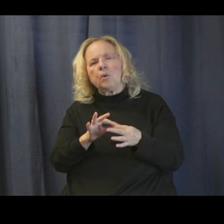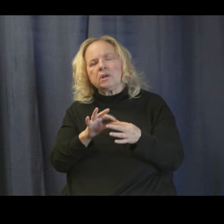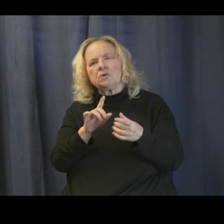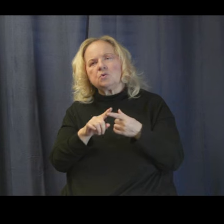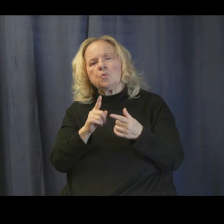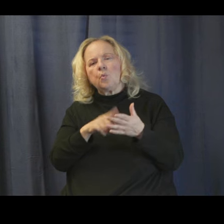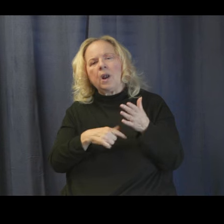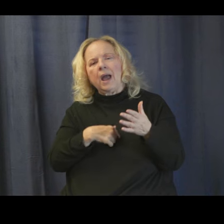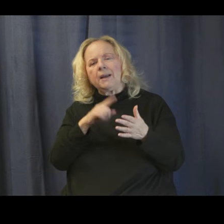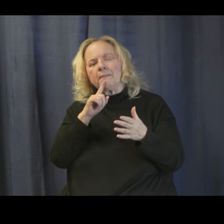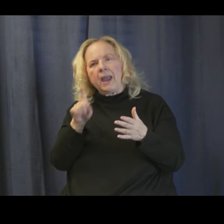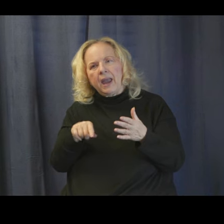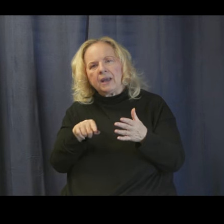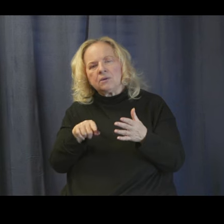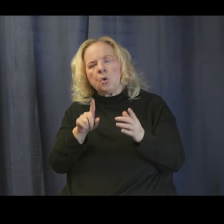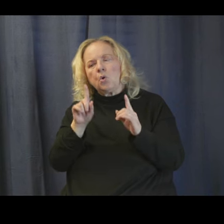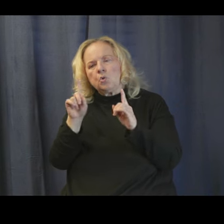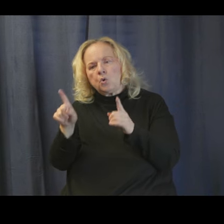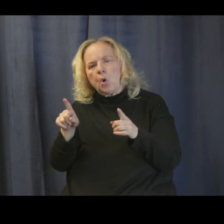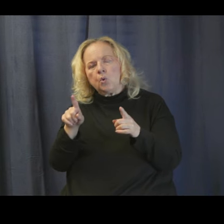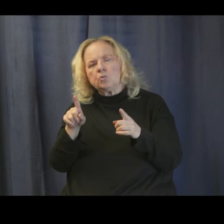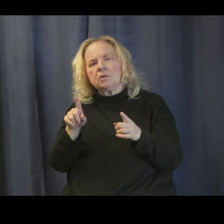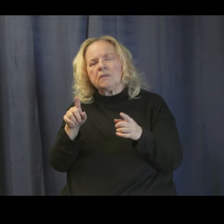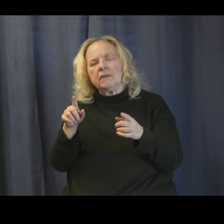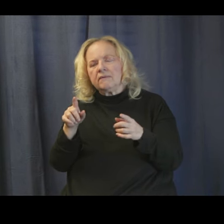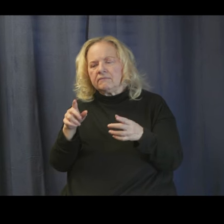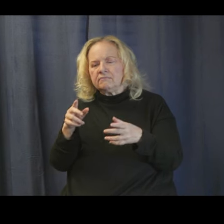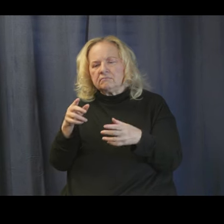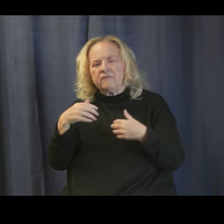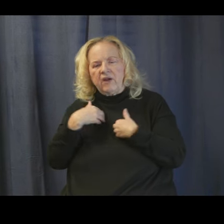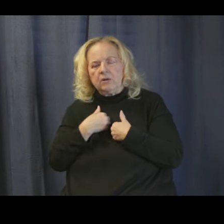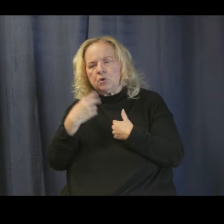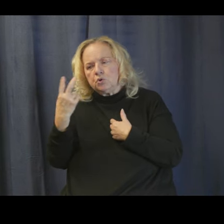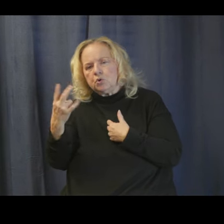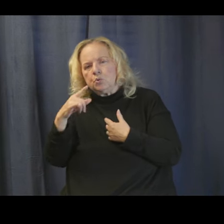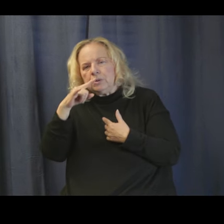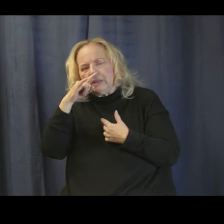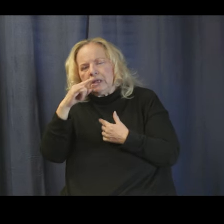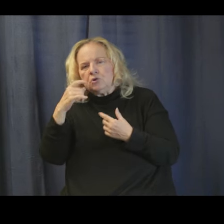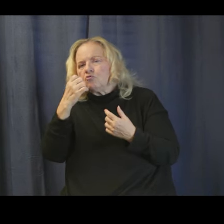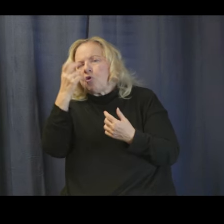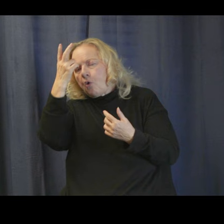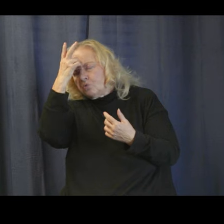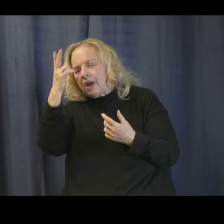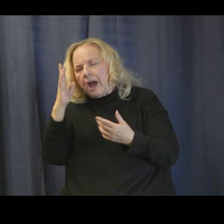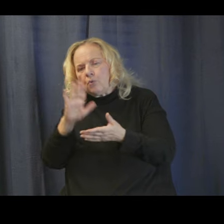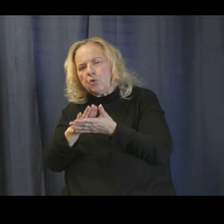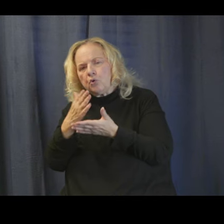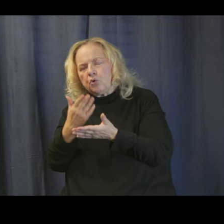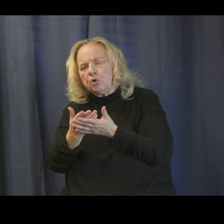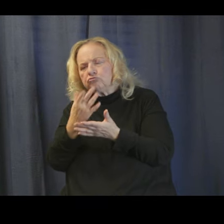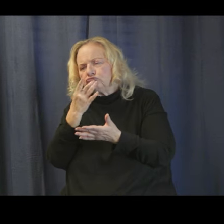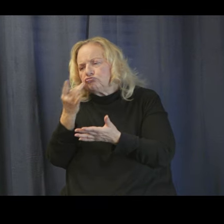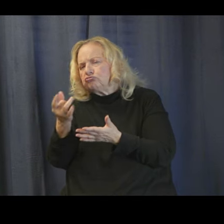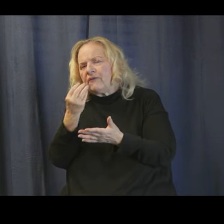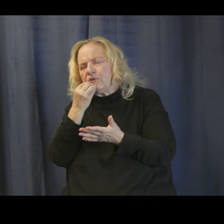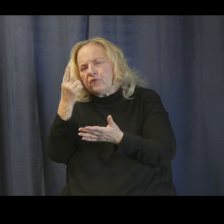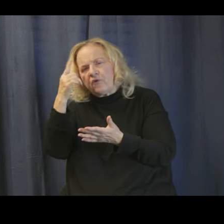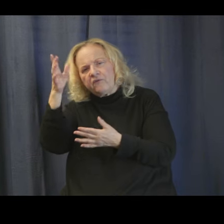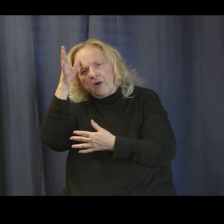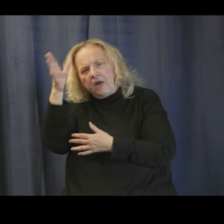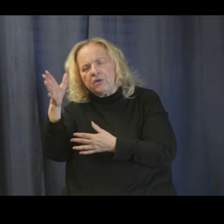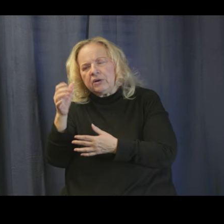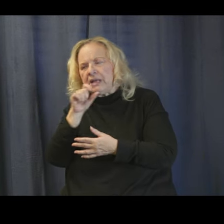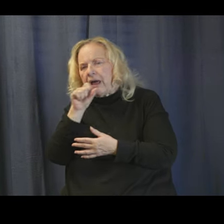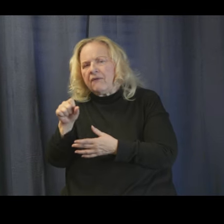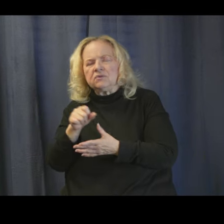to that which I command you. Go to the flock and fetch me from there two good kids of the goats. I will make them savory food for your